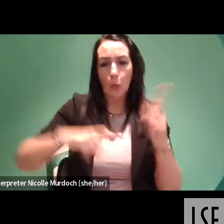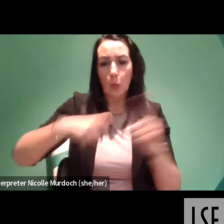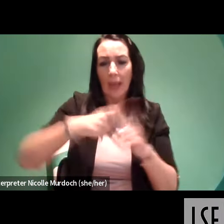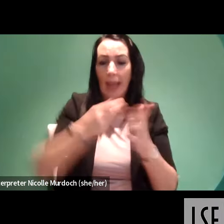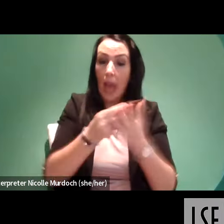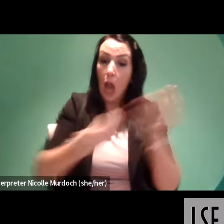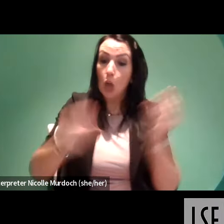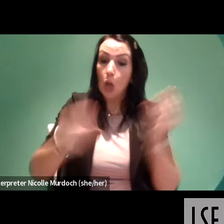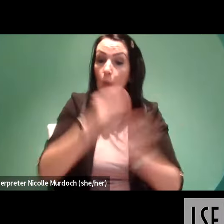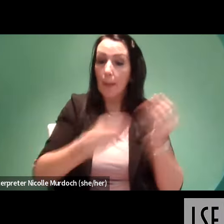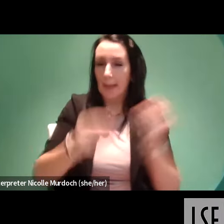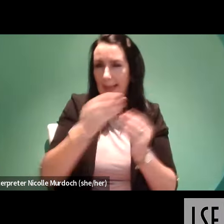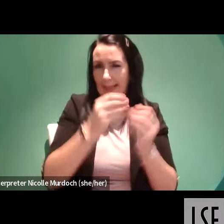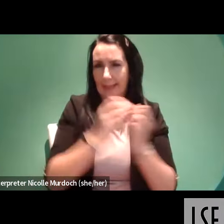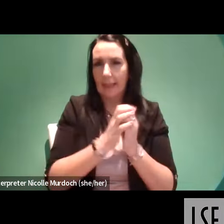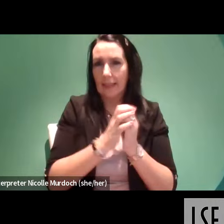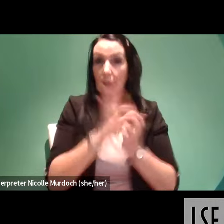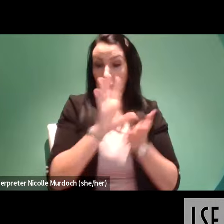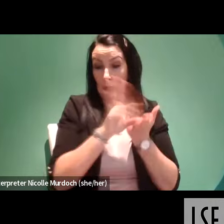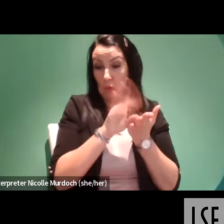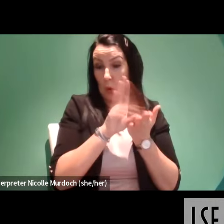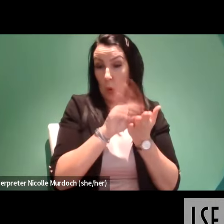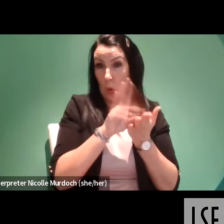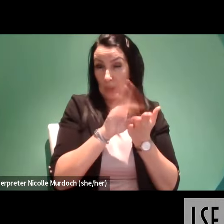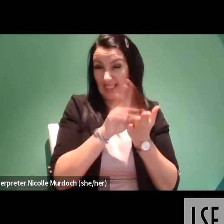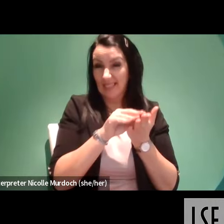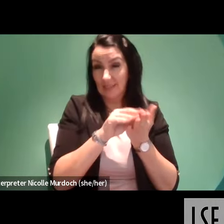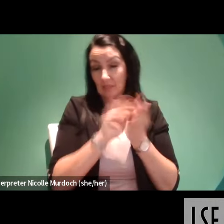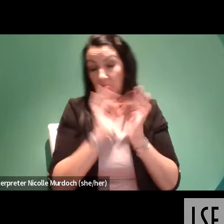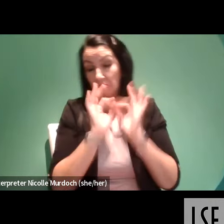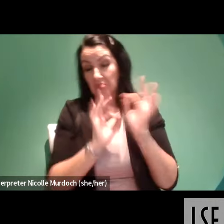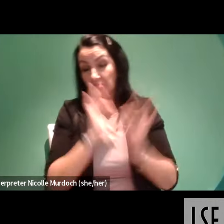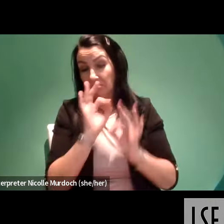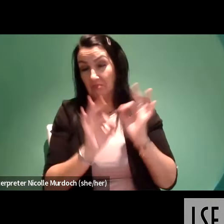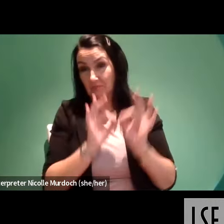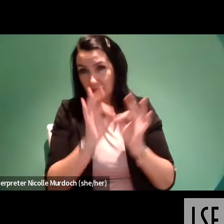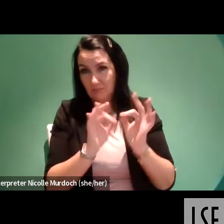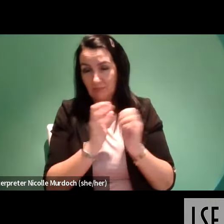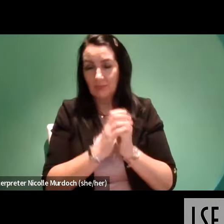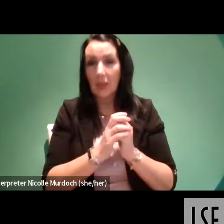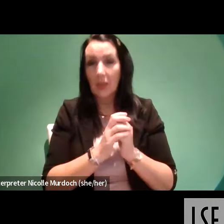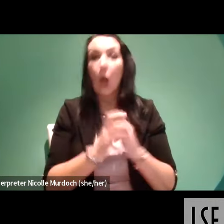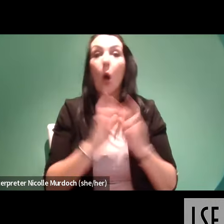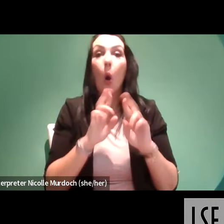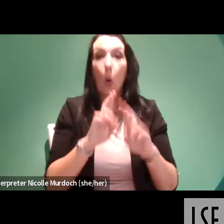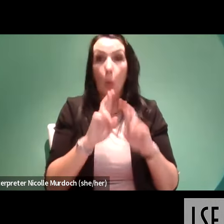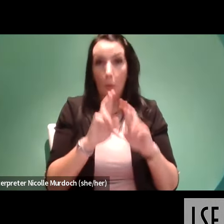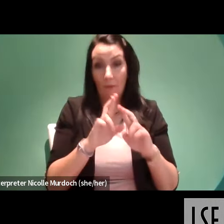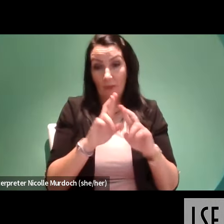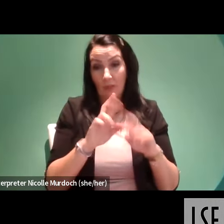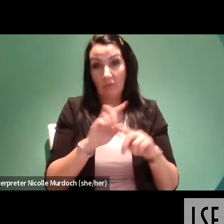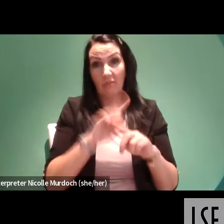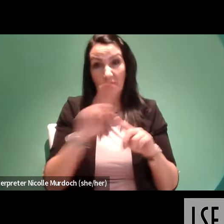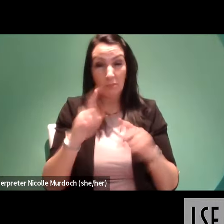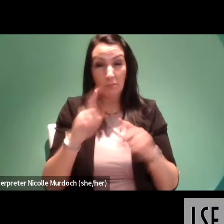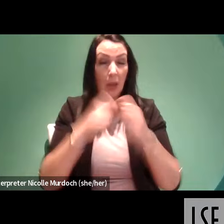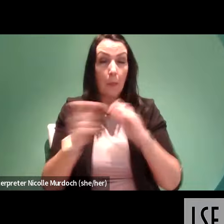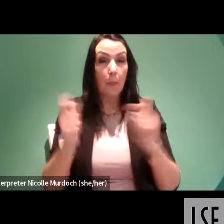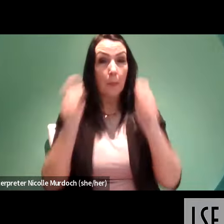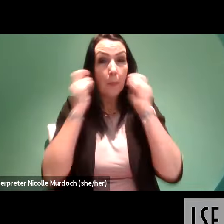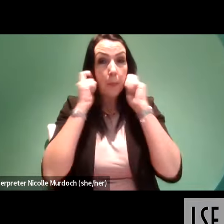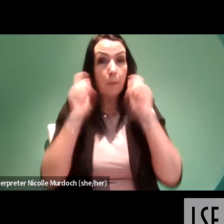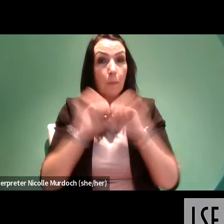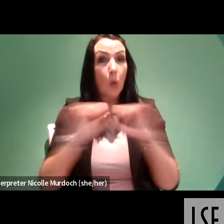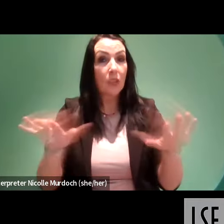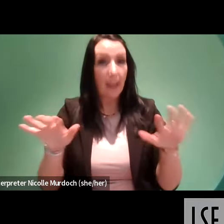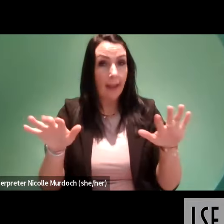The event is being recorded for those of you who ask questions and will hopefully be made available as a podcast